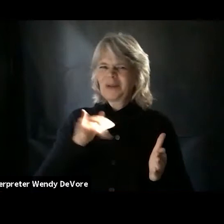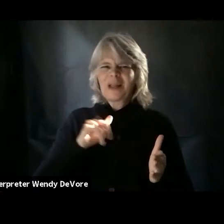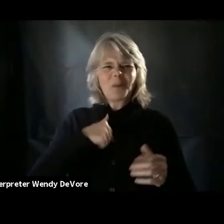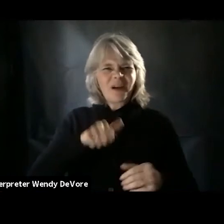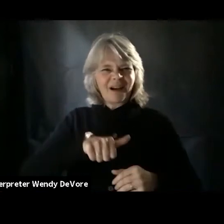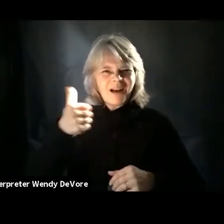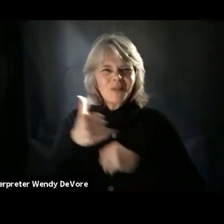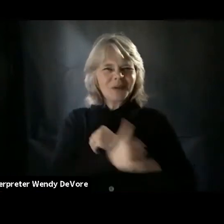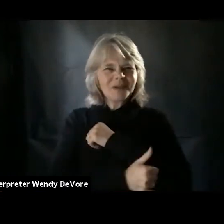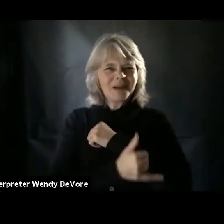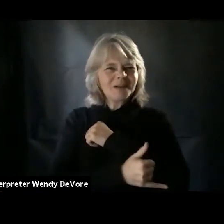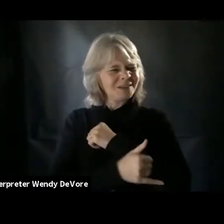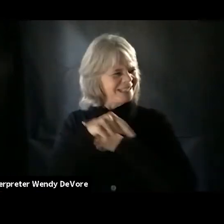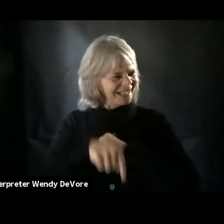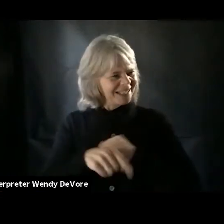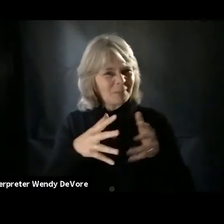time,